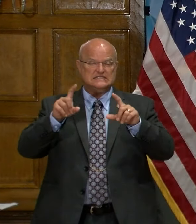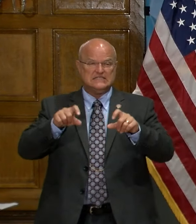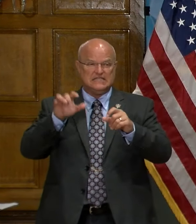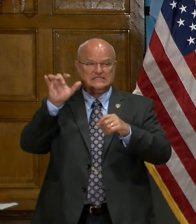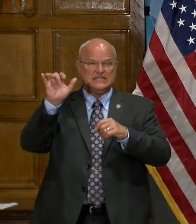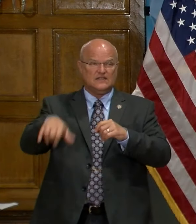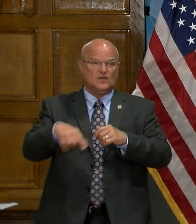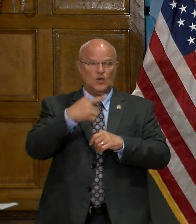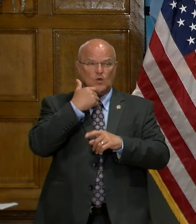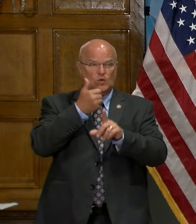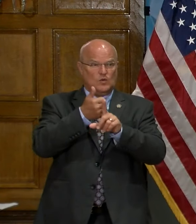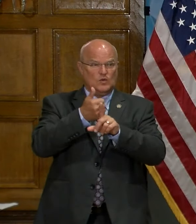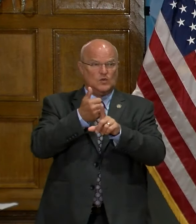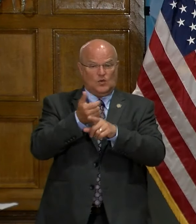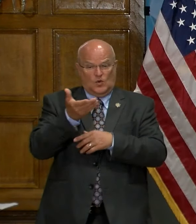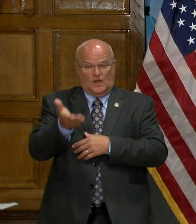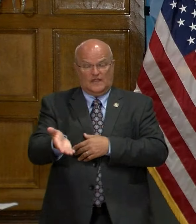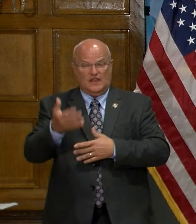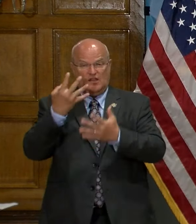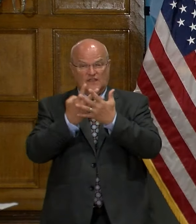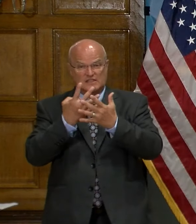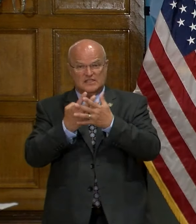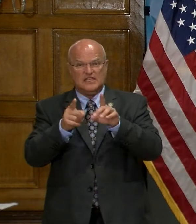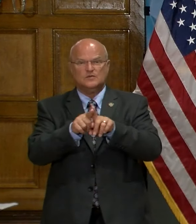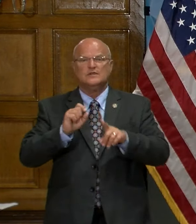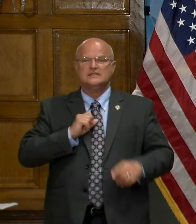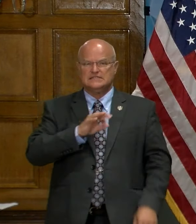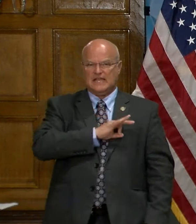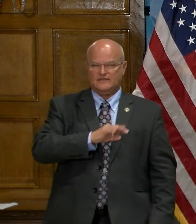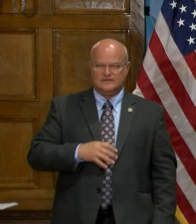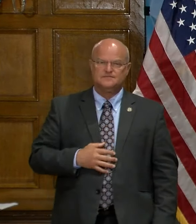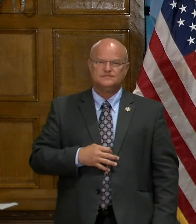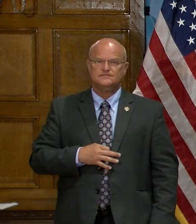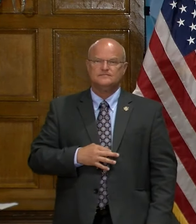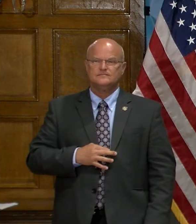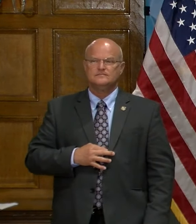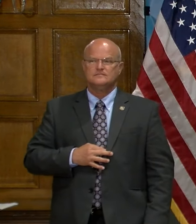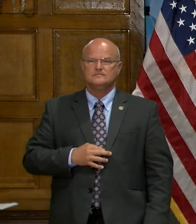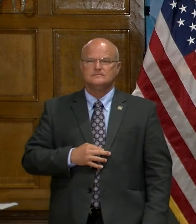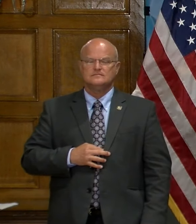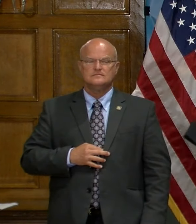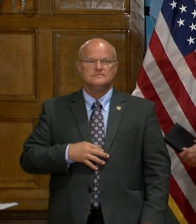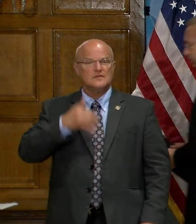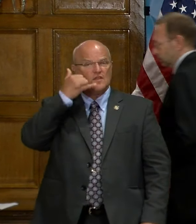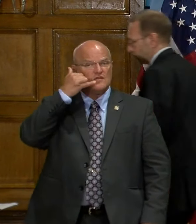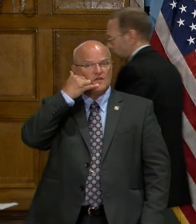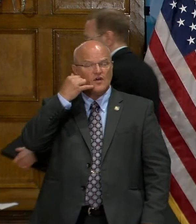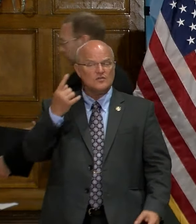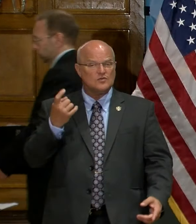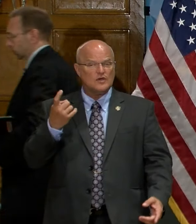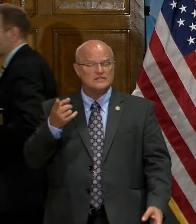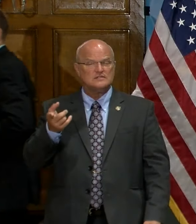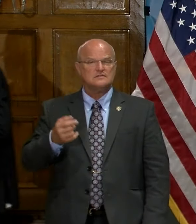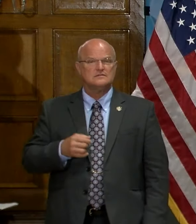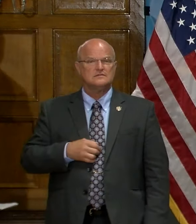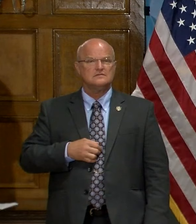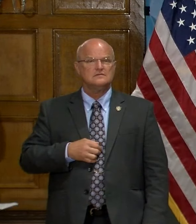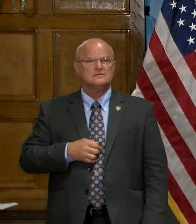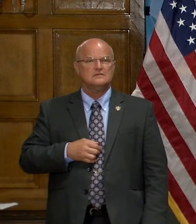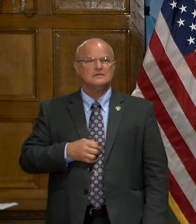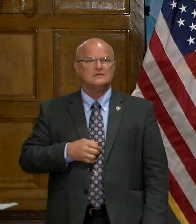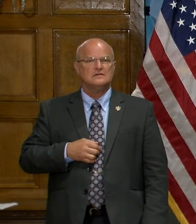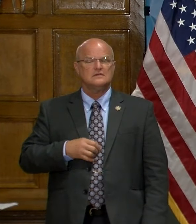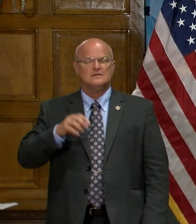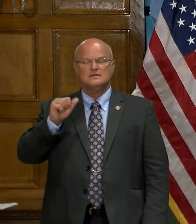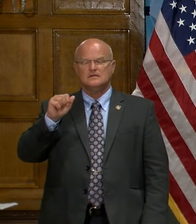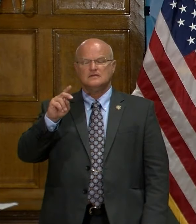testing those who are there in the jail as well as the staff. Let's go remotely if there's a question. Yeah, Governor, this